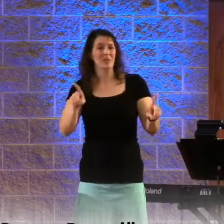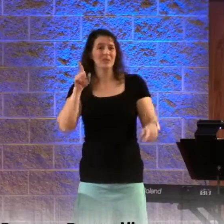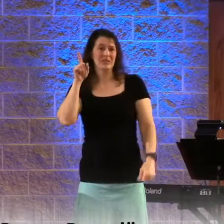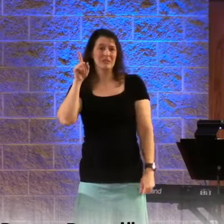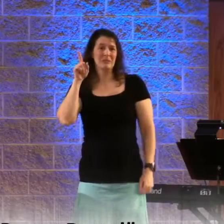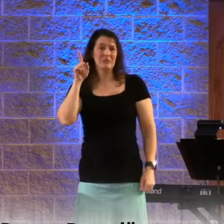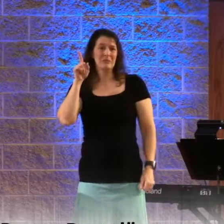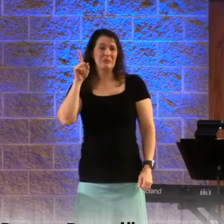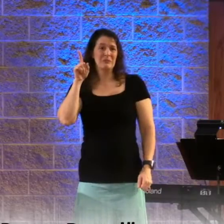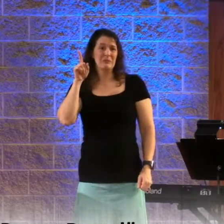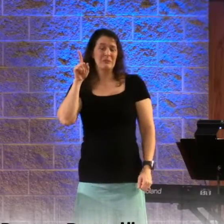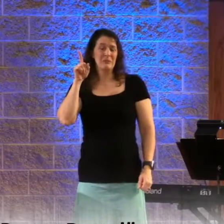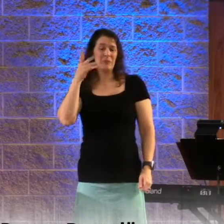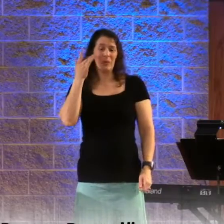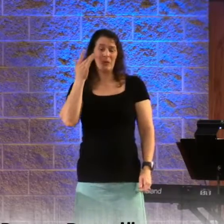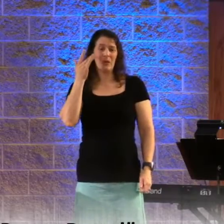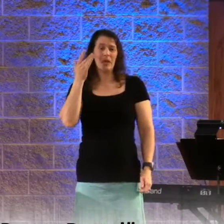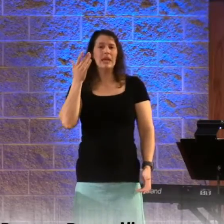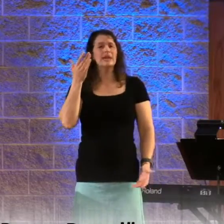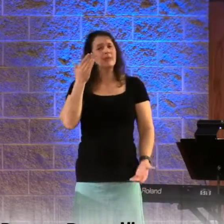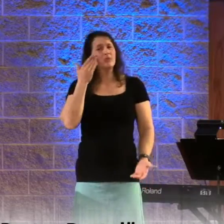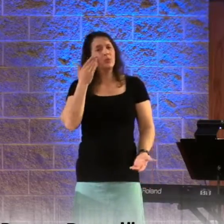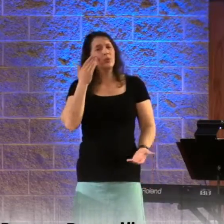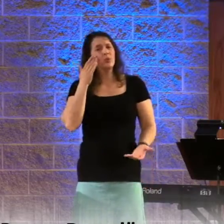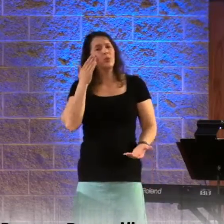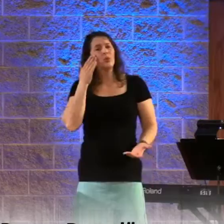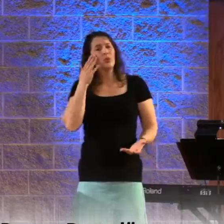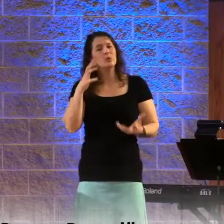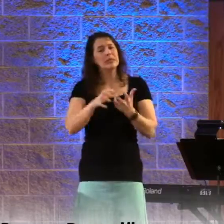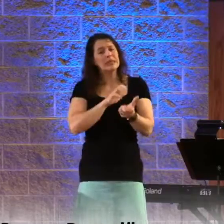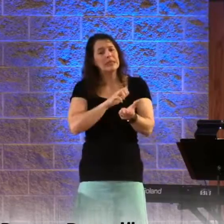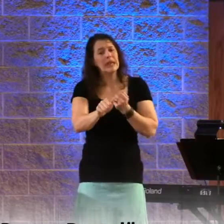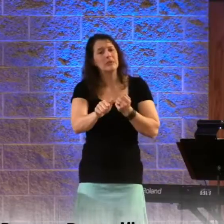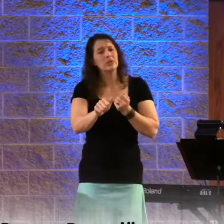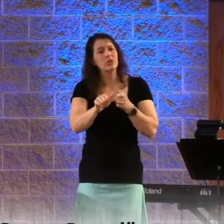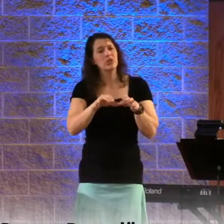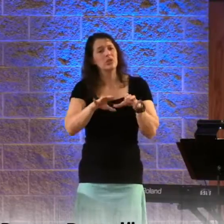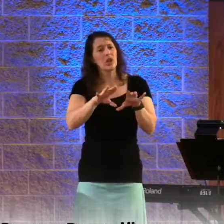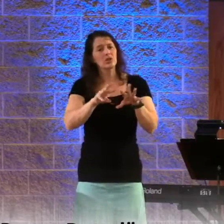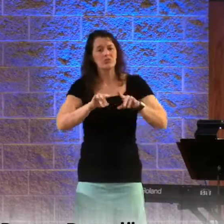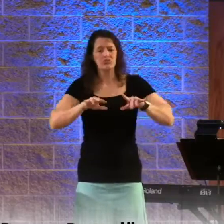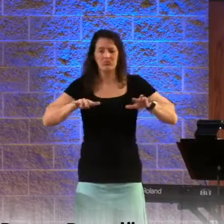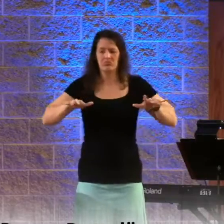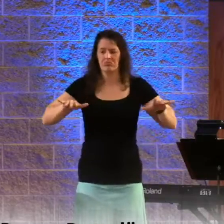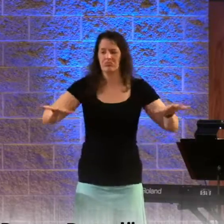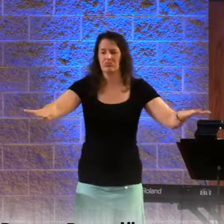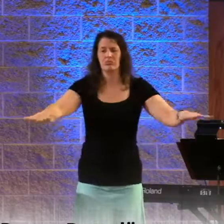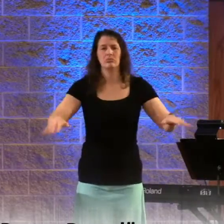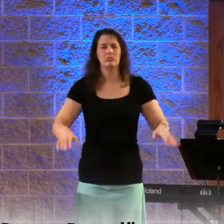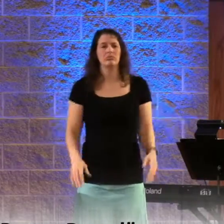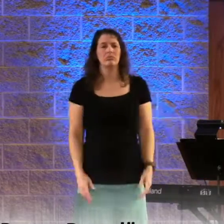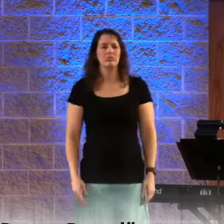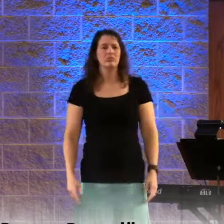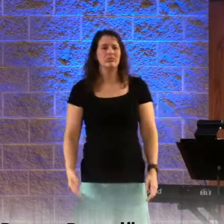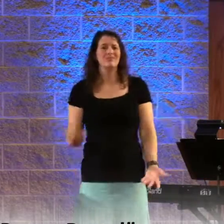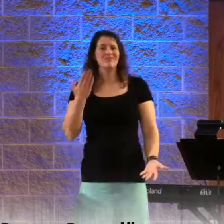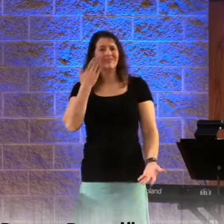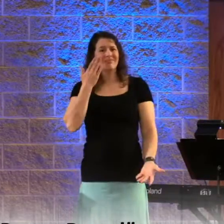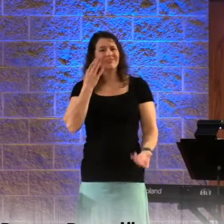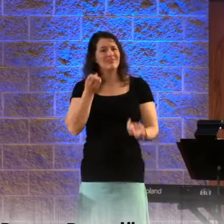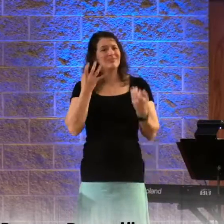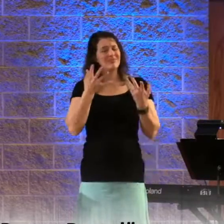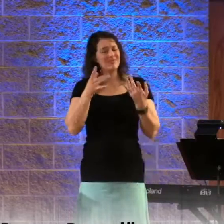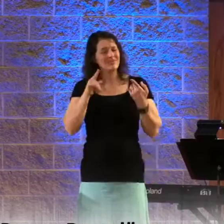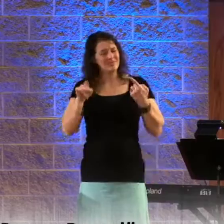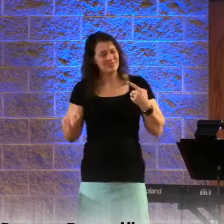divorce? He knows the kind of damage that it does to people. He knows how much